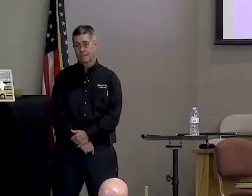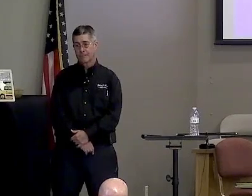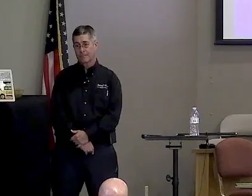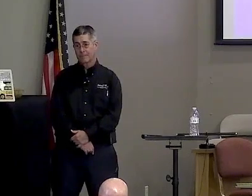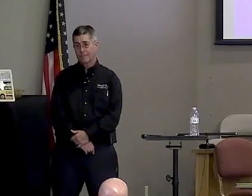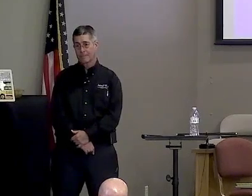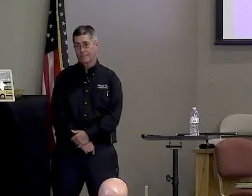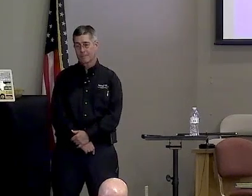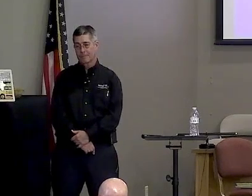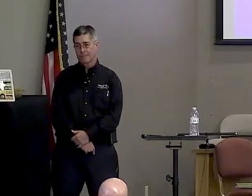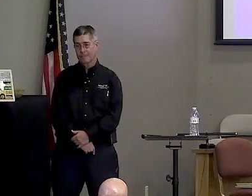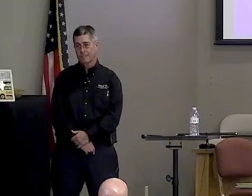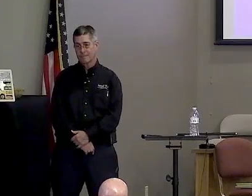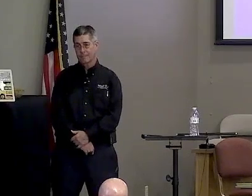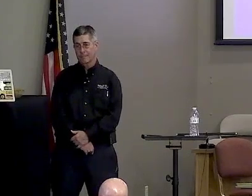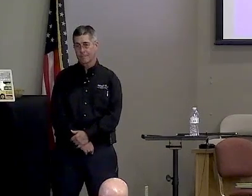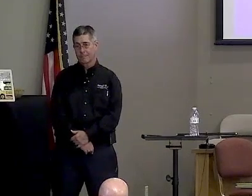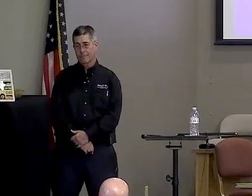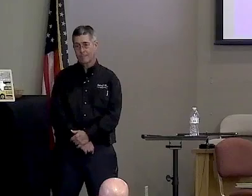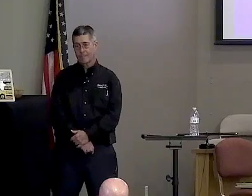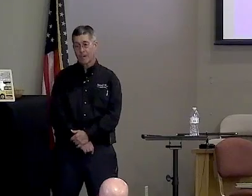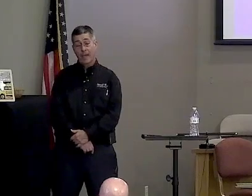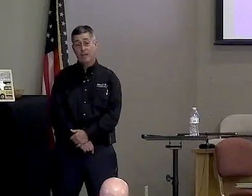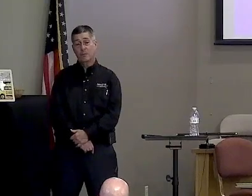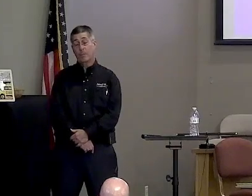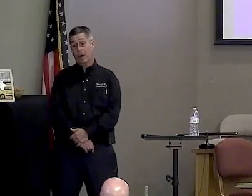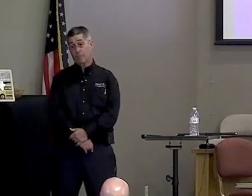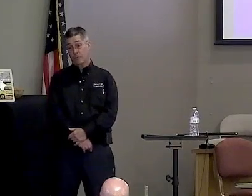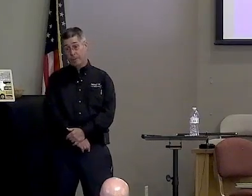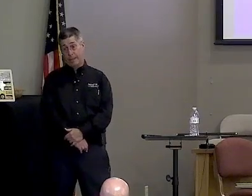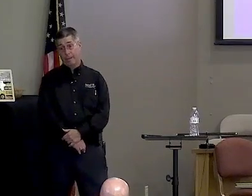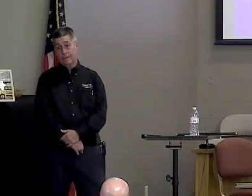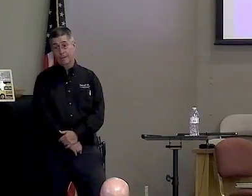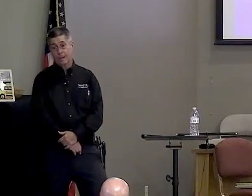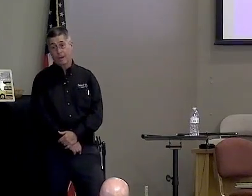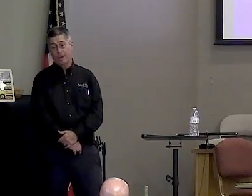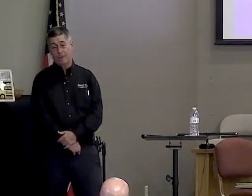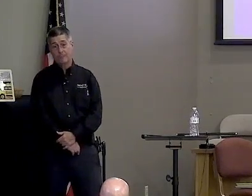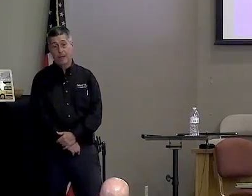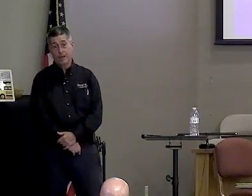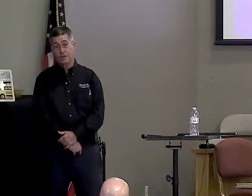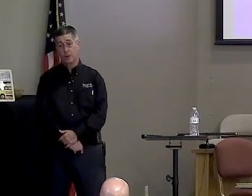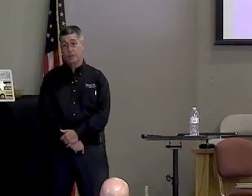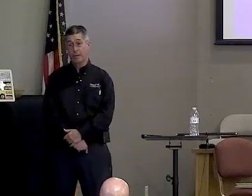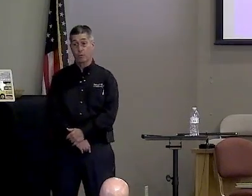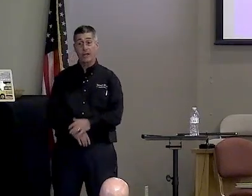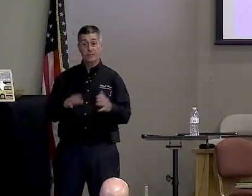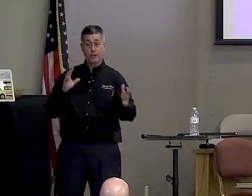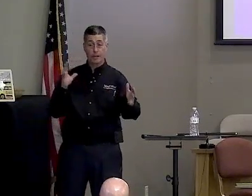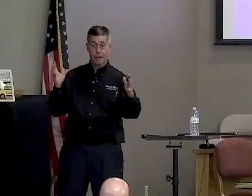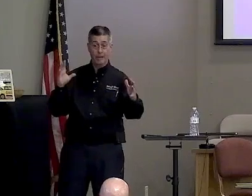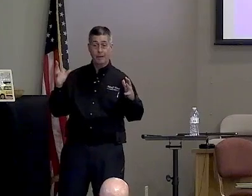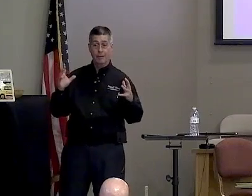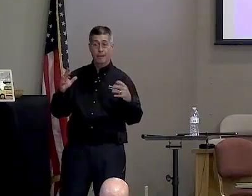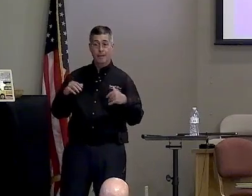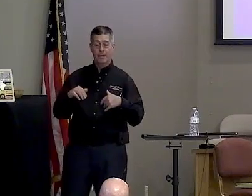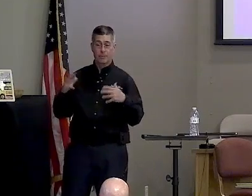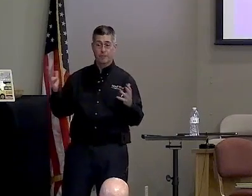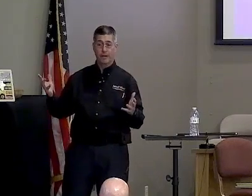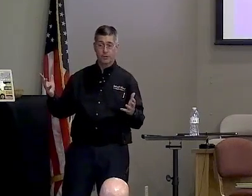a, has that been a problem for you? Has it been a problem for me? I've not interpreted recently in the professional